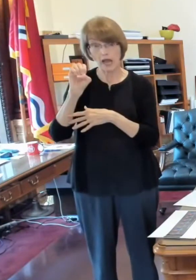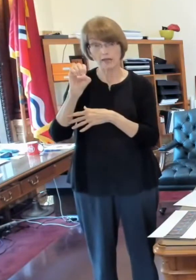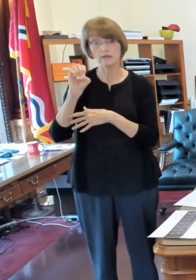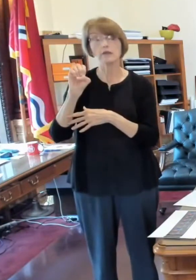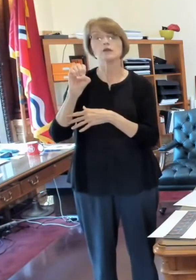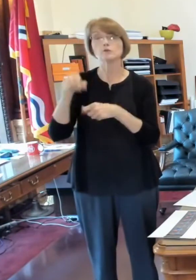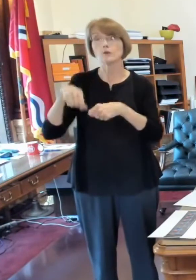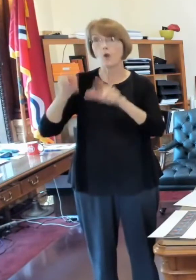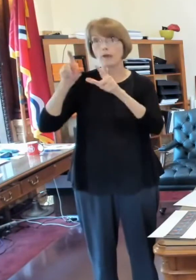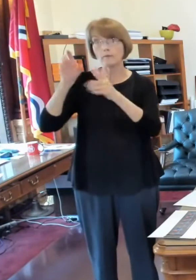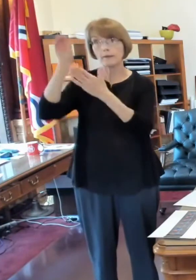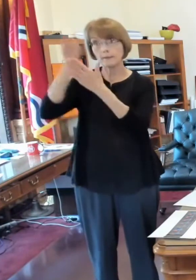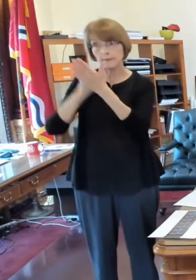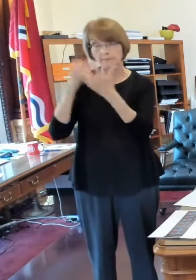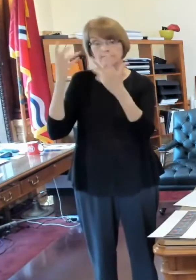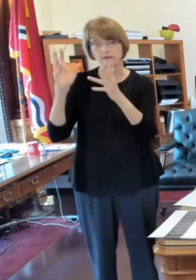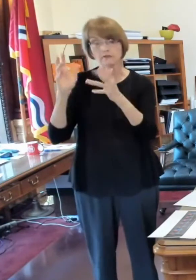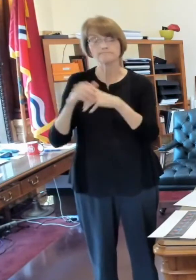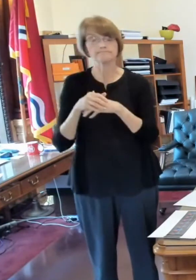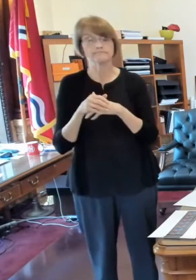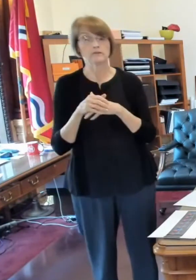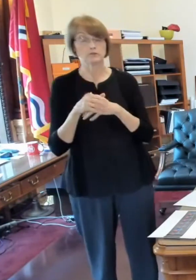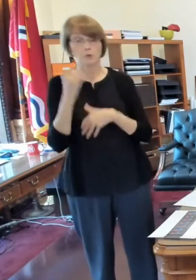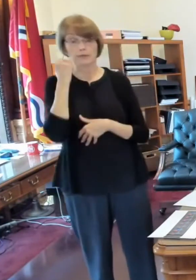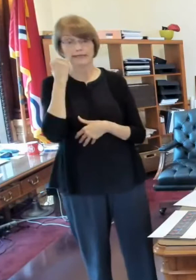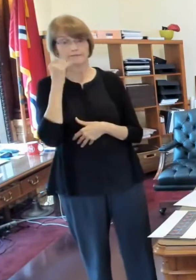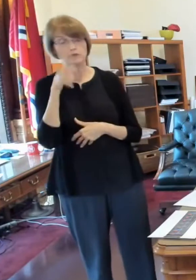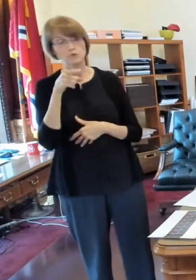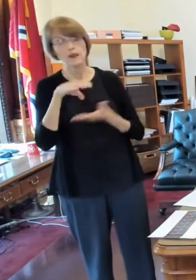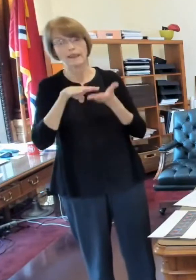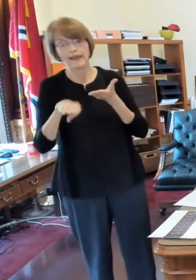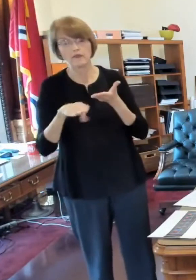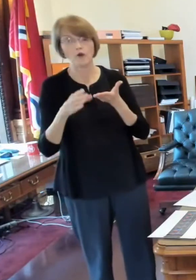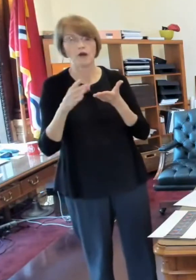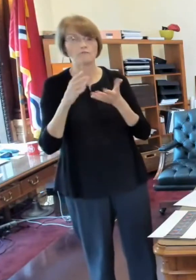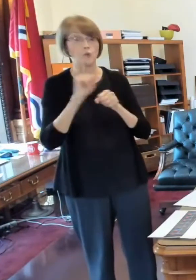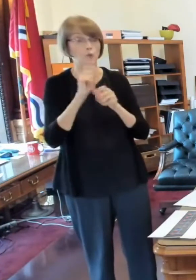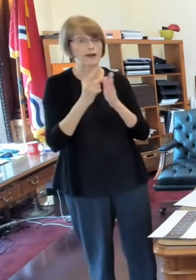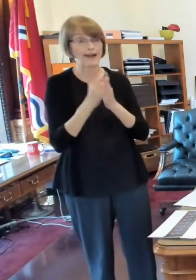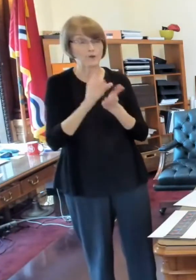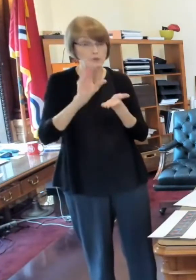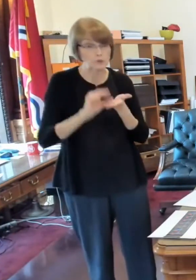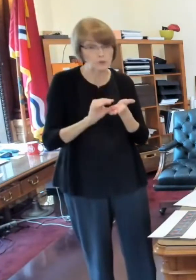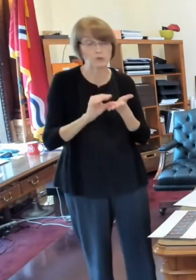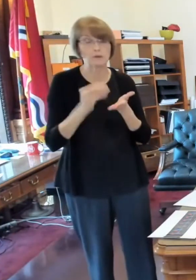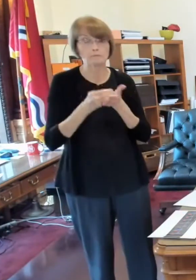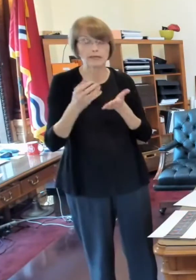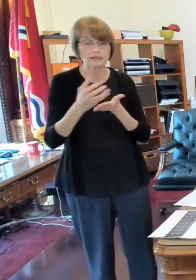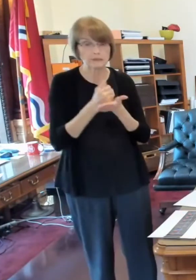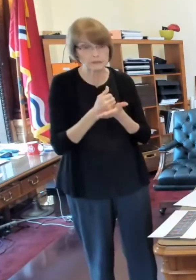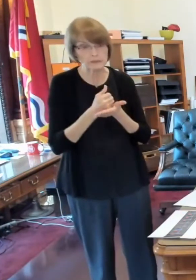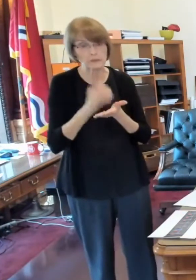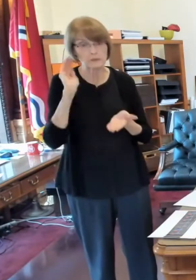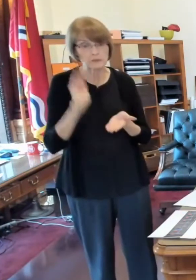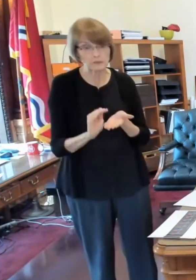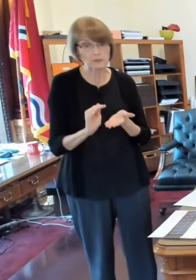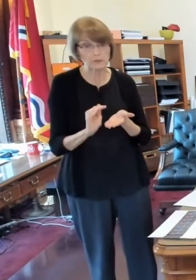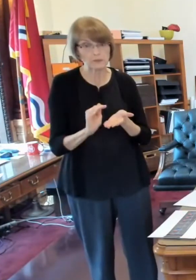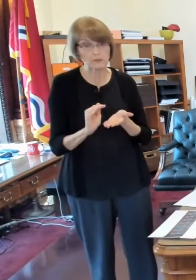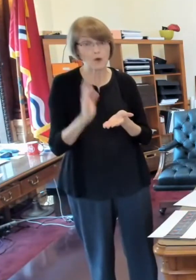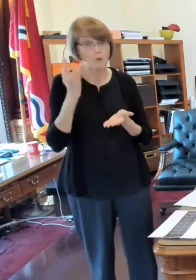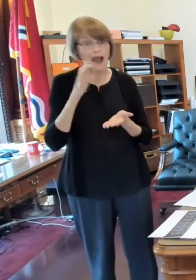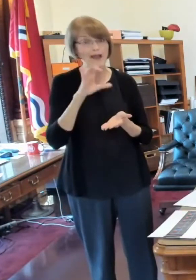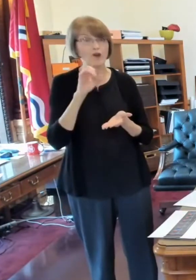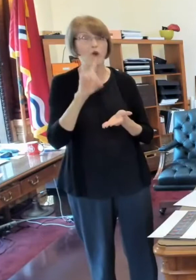if you have not been able to pay your rent because you got laid off or your hours were reduced because of COVID,